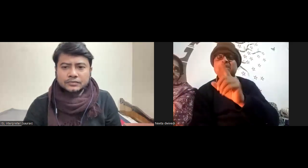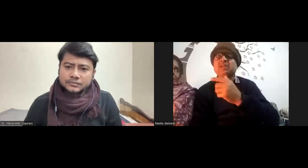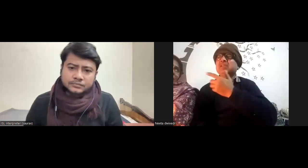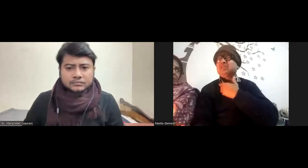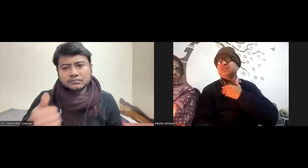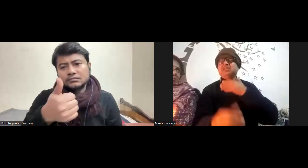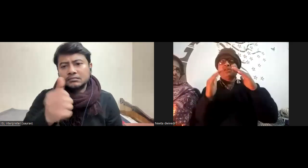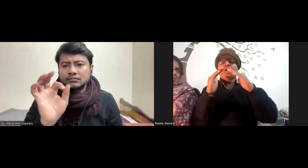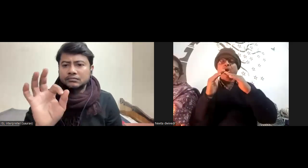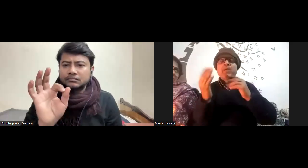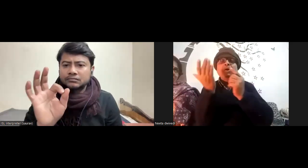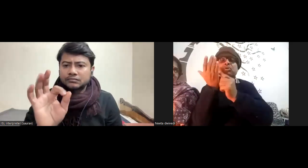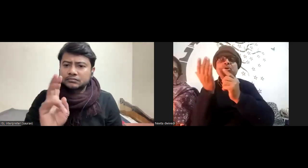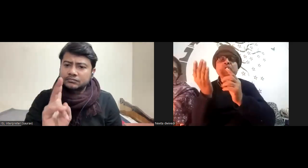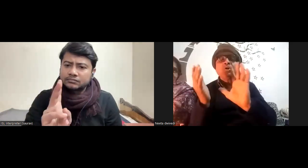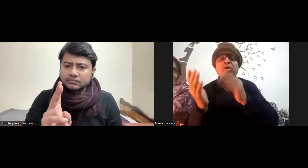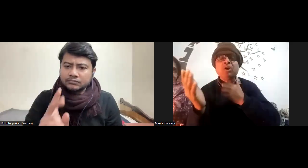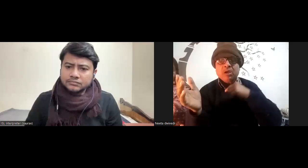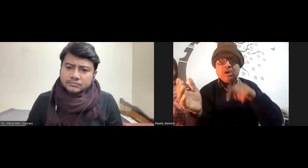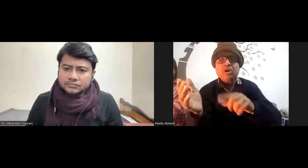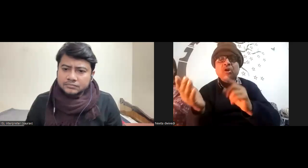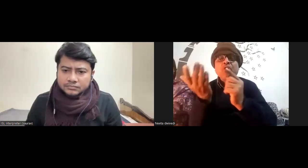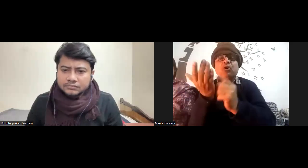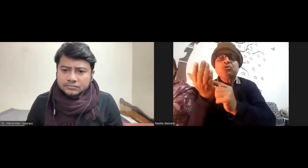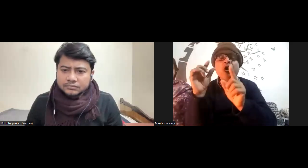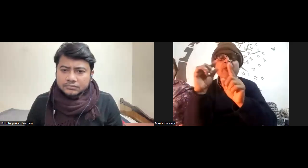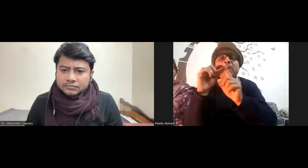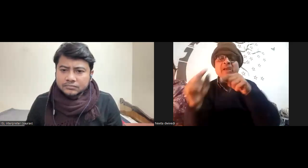good. no? That is good. Yeah, that is good. That we all should do.